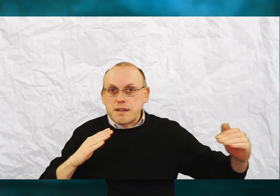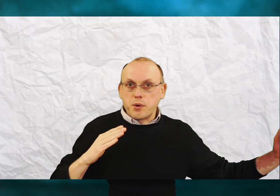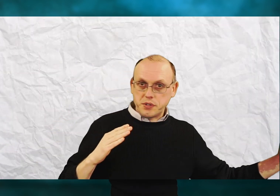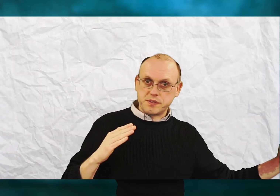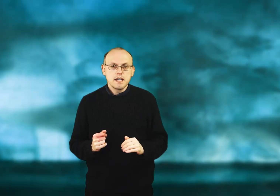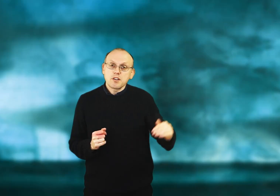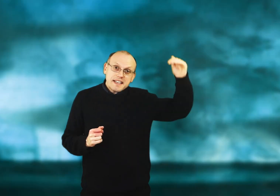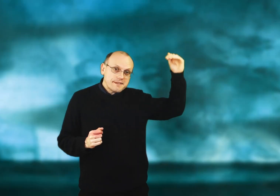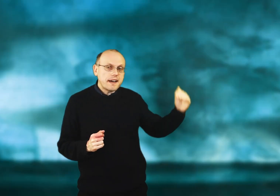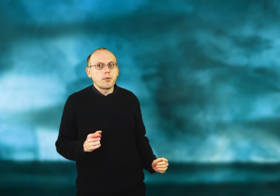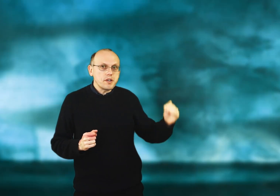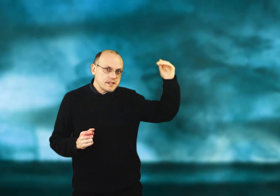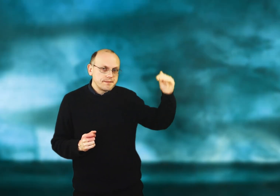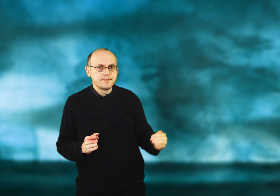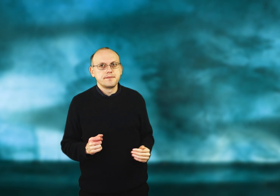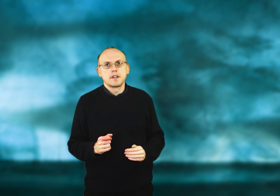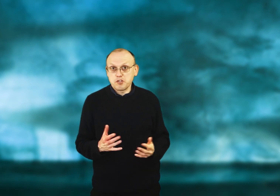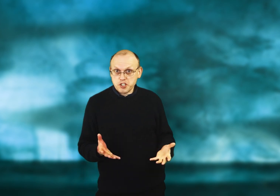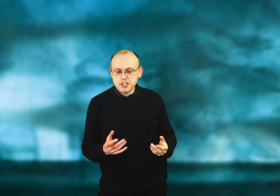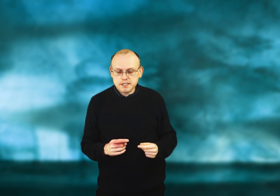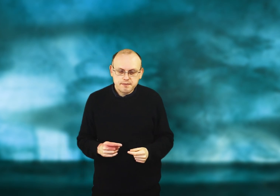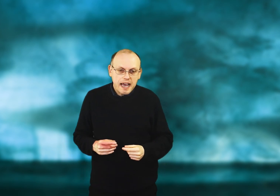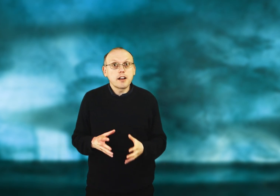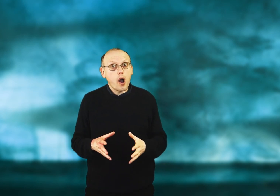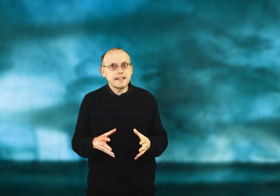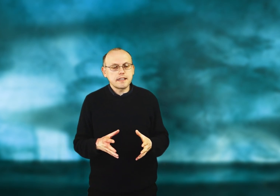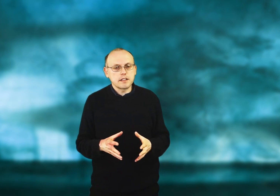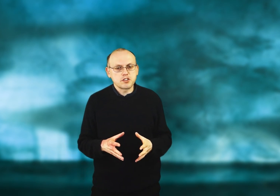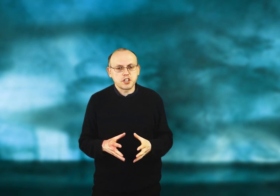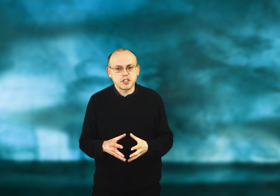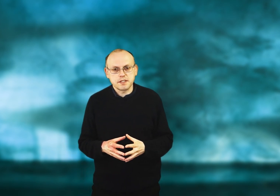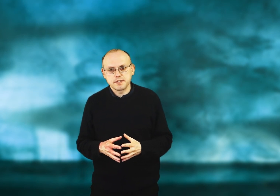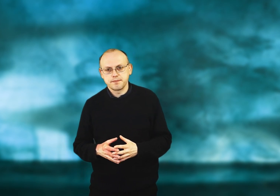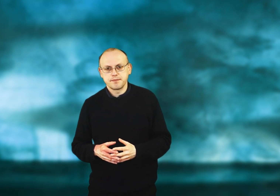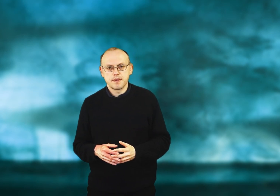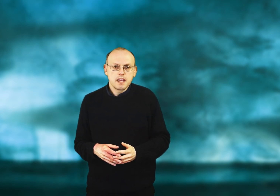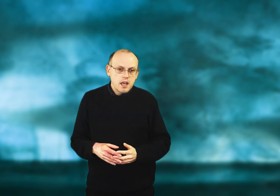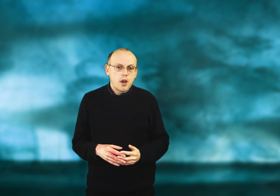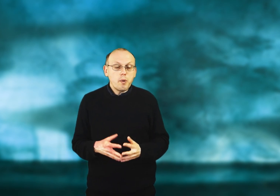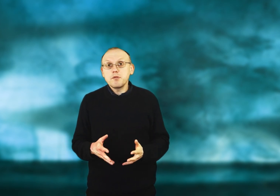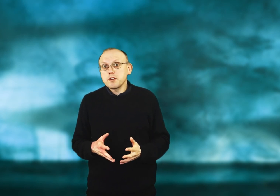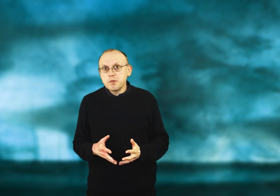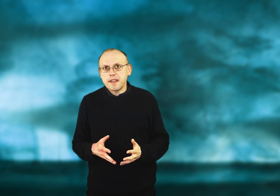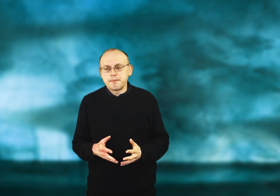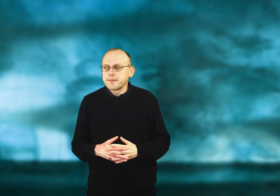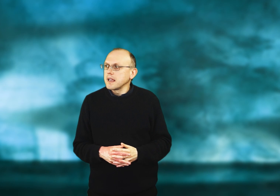FANBOYS. So these FANBOYS conjunctions are coordinating conjunctions. What do we do with them?